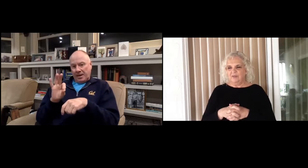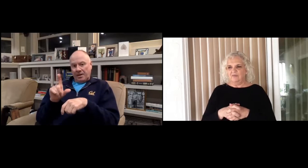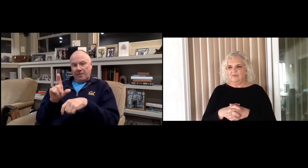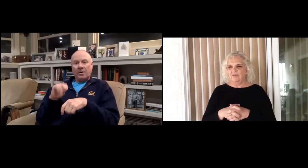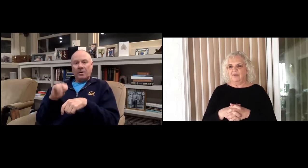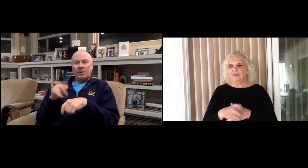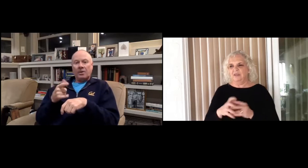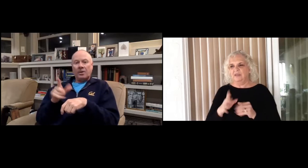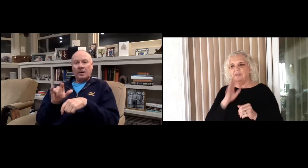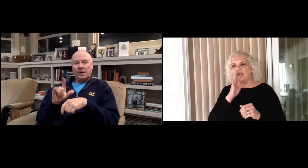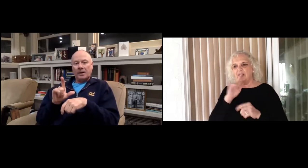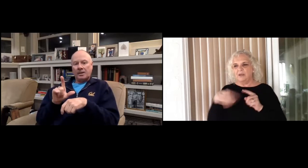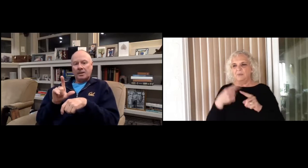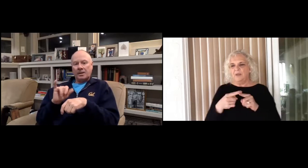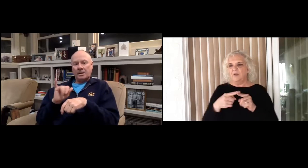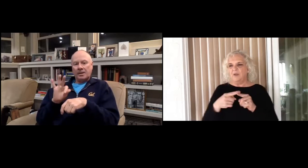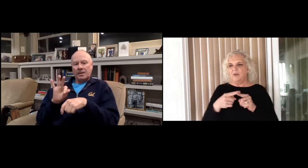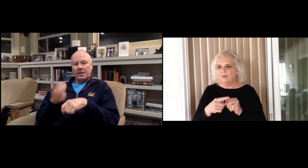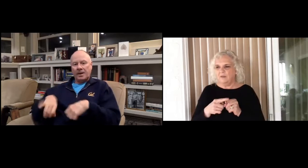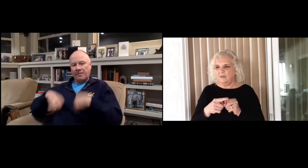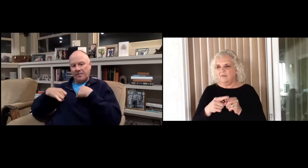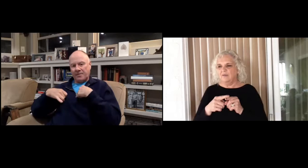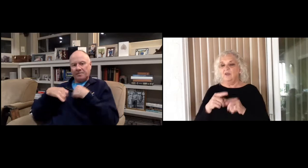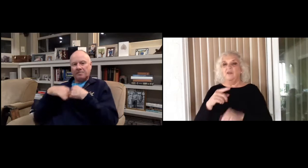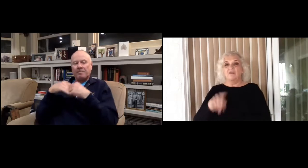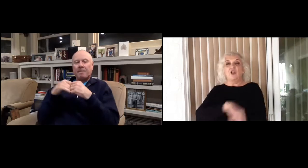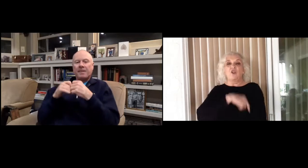Speaking of long life,